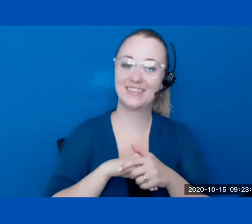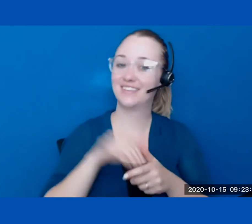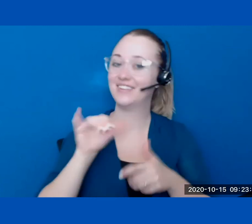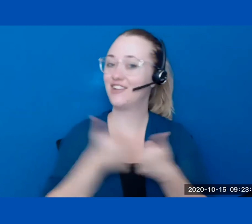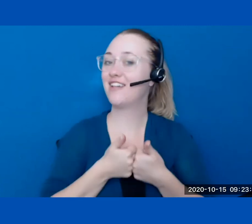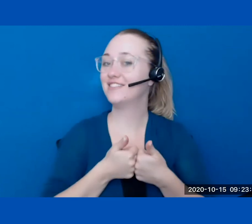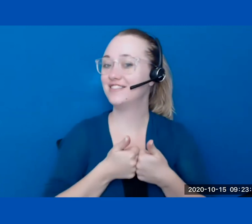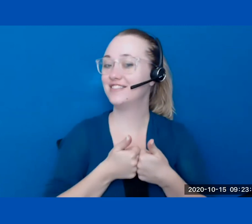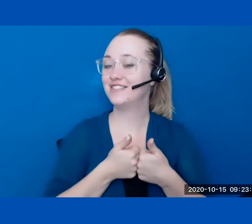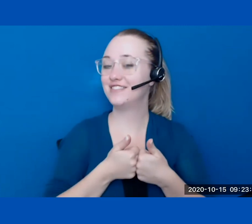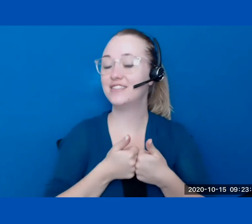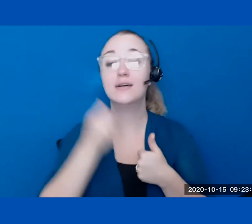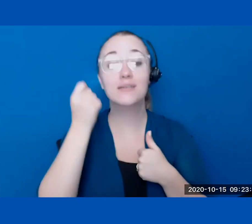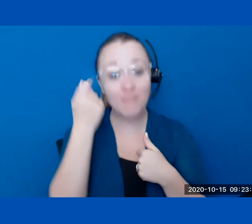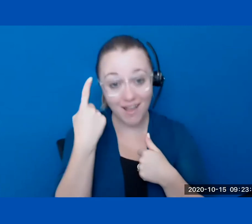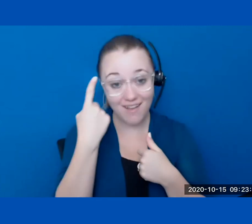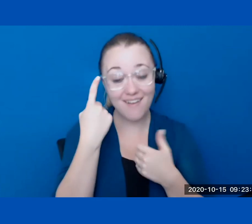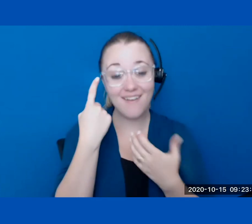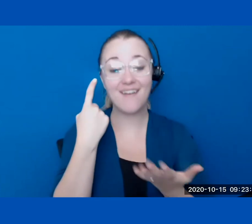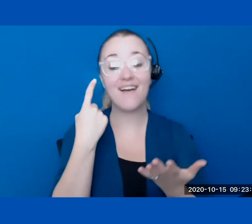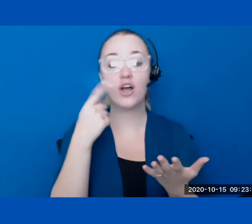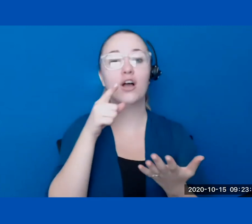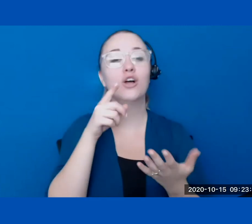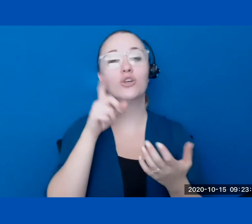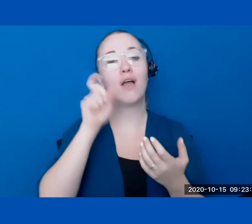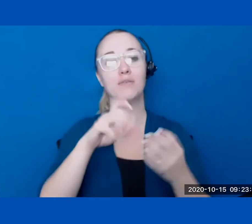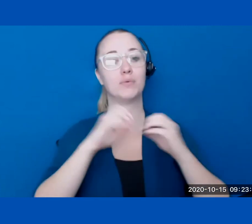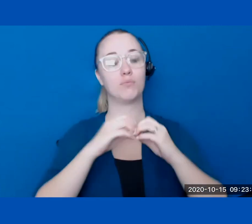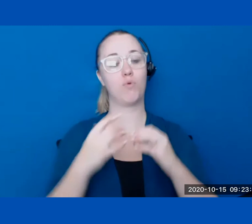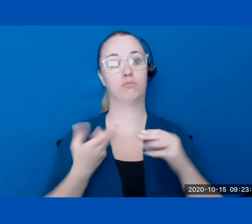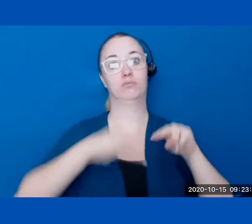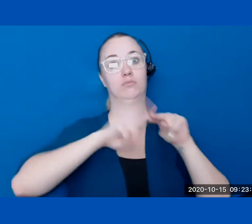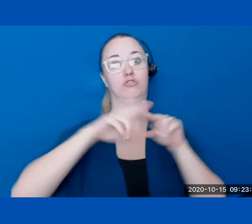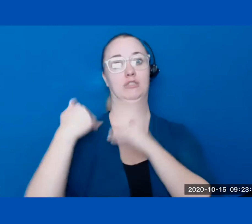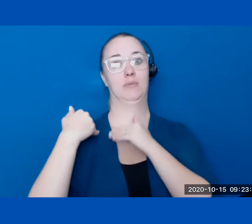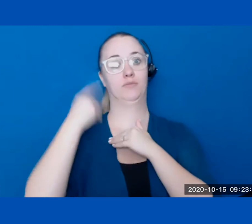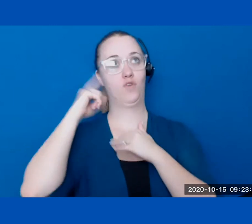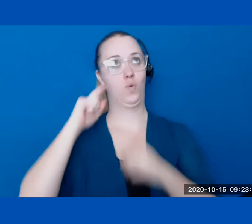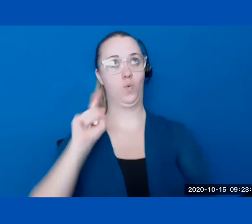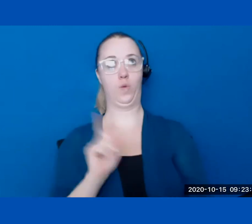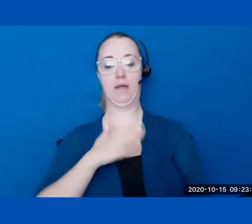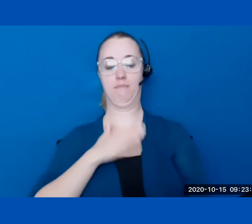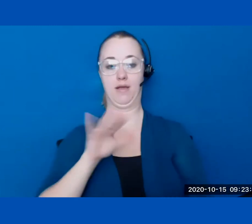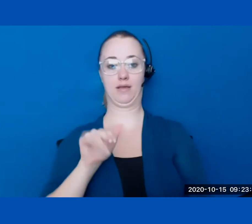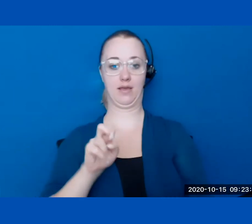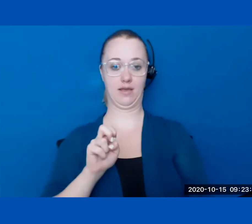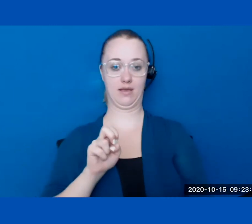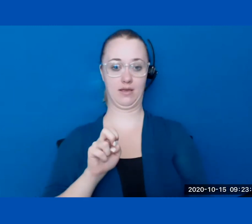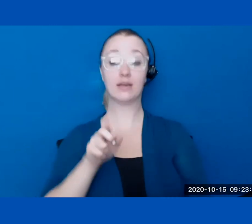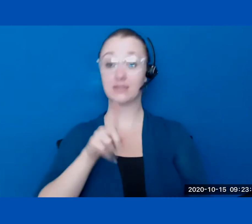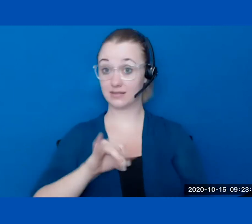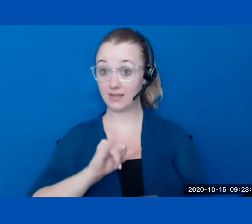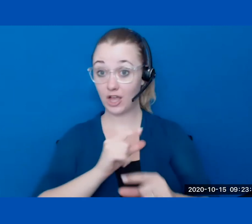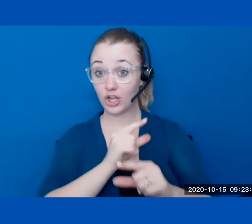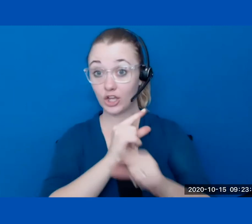challenge, but only in such that you have to be a lot more responsible for where is your cane. Is it guarding you, or is it perhaps going to